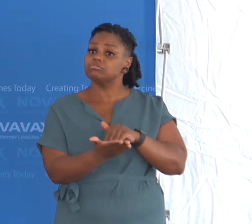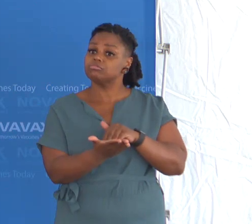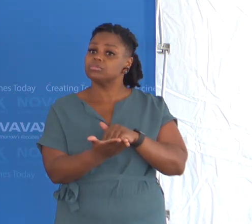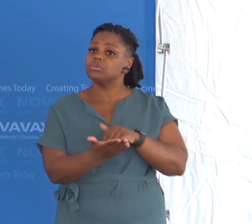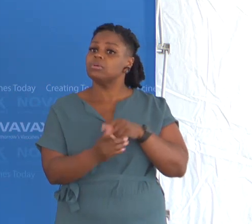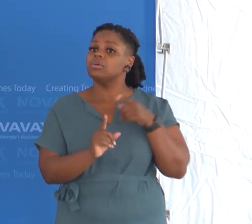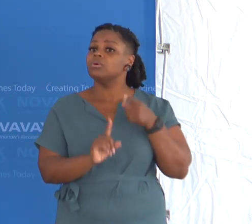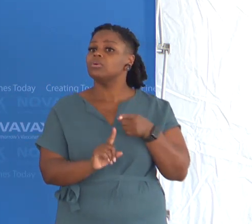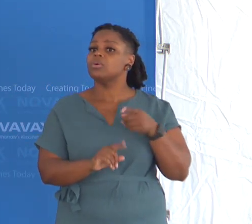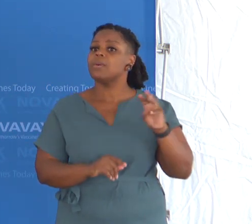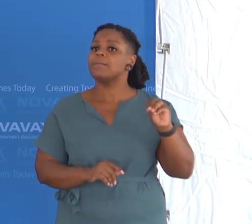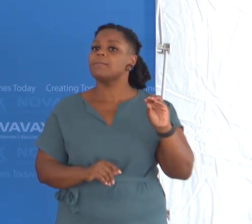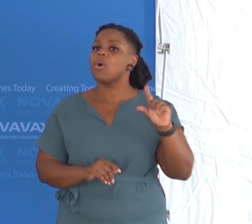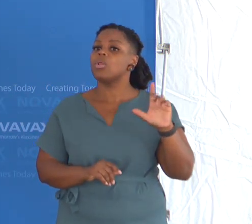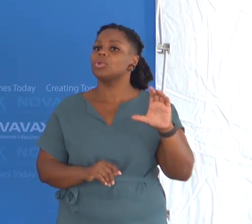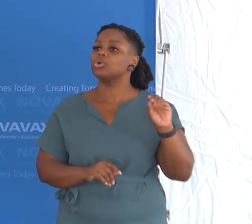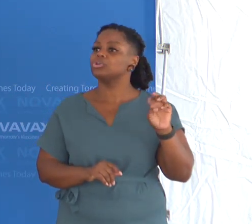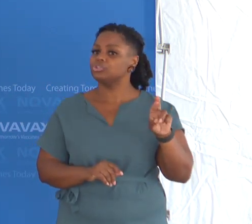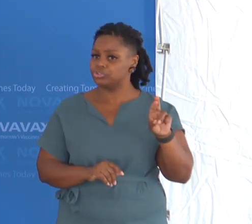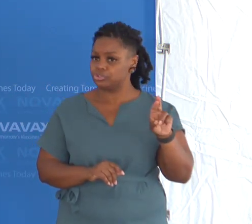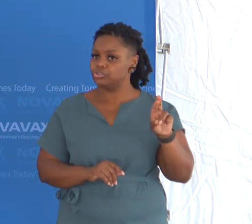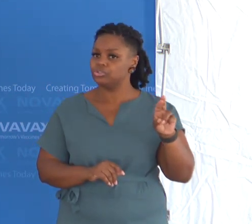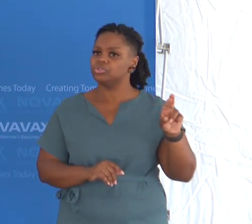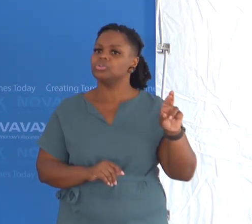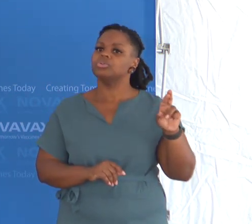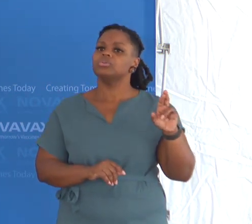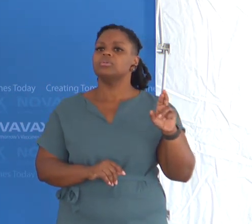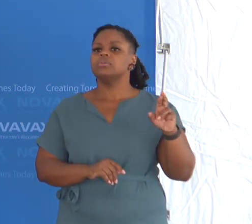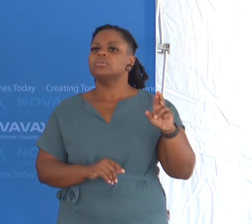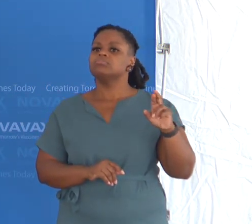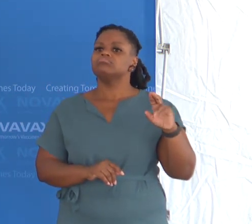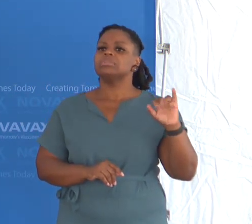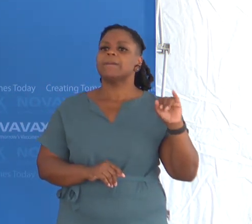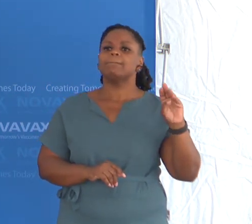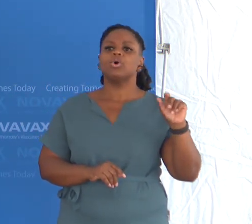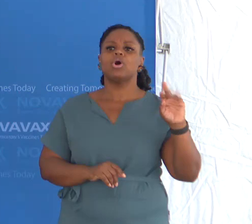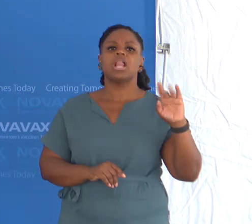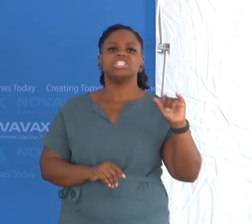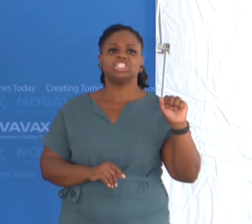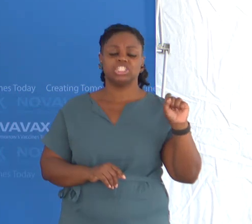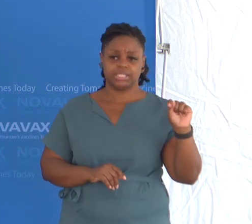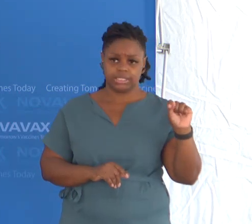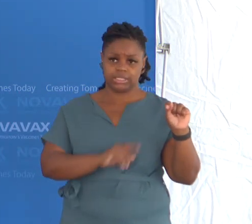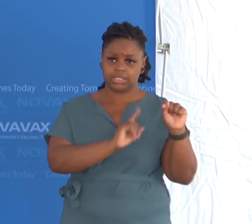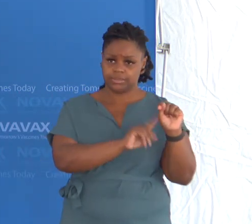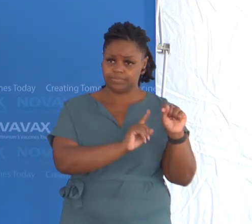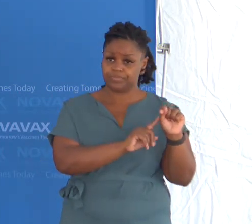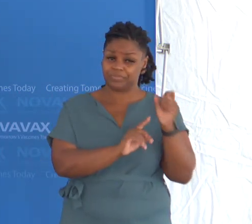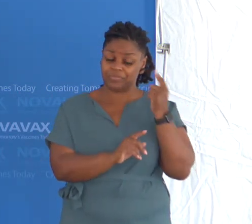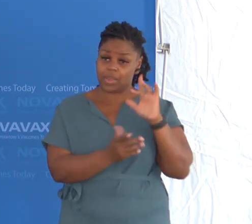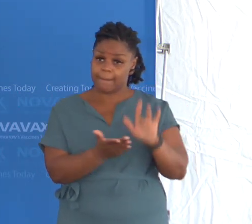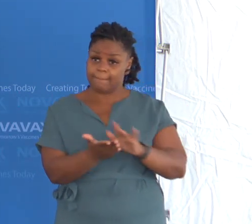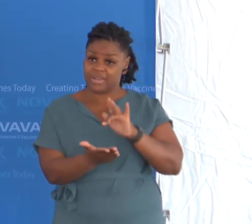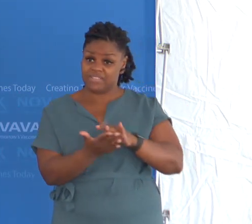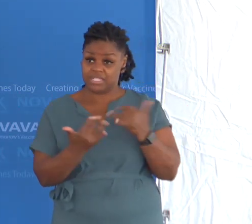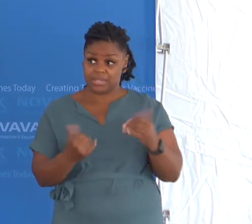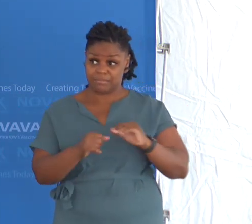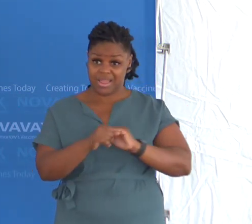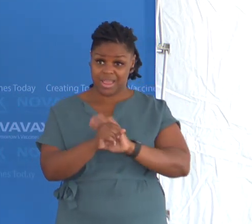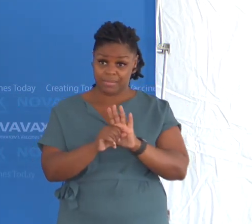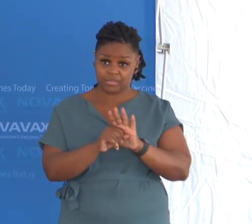molecular immunologist who, in the middle of the global pandemic, took over as the president and CEO of